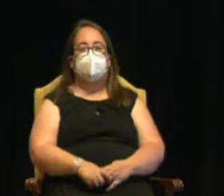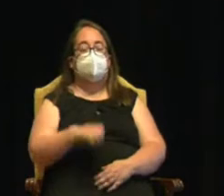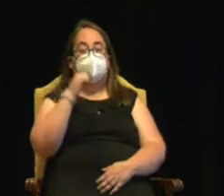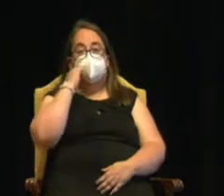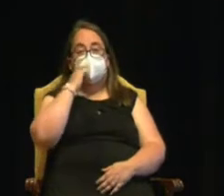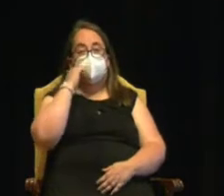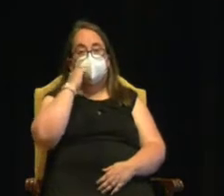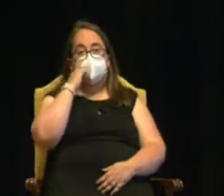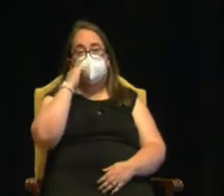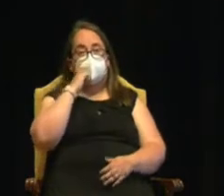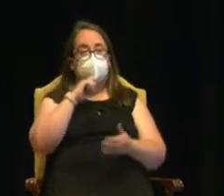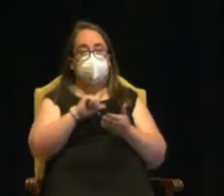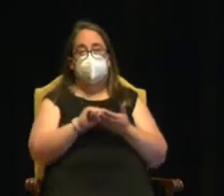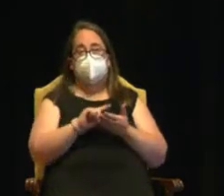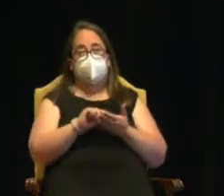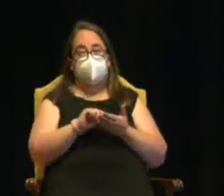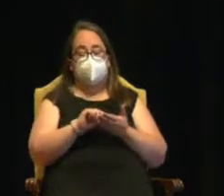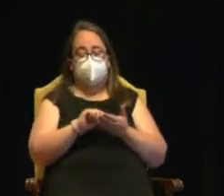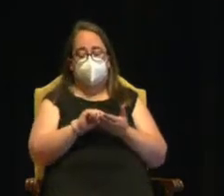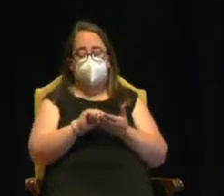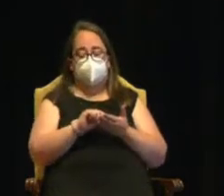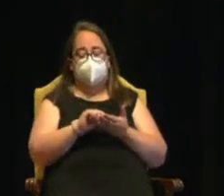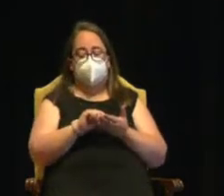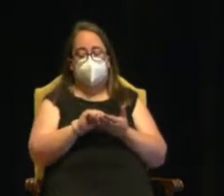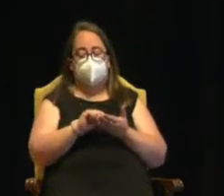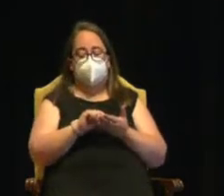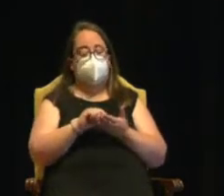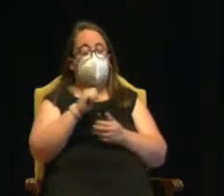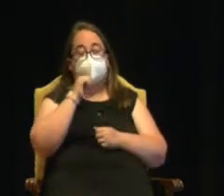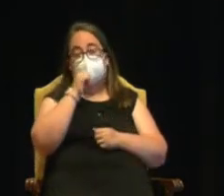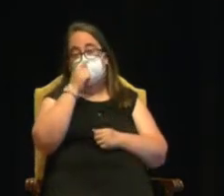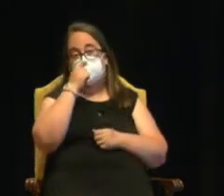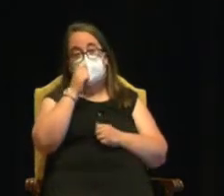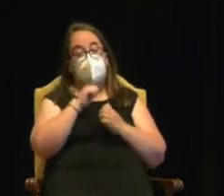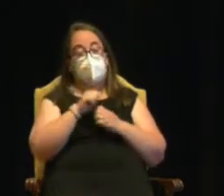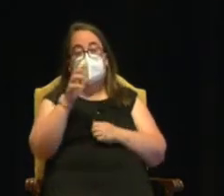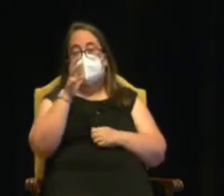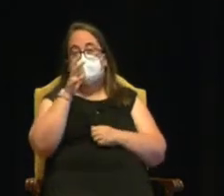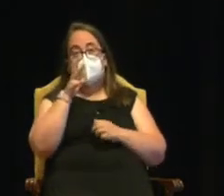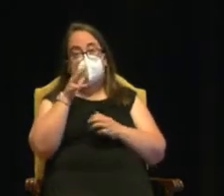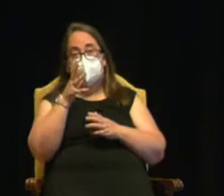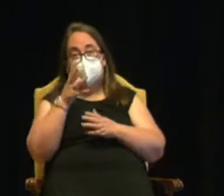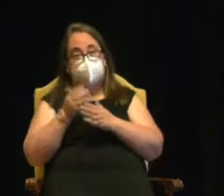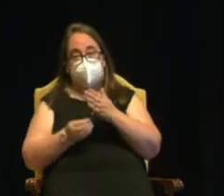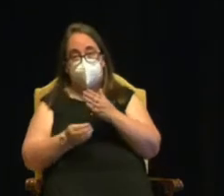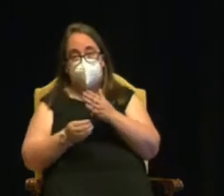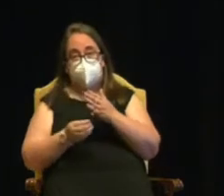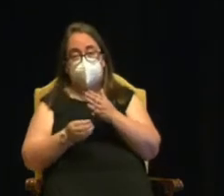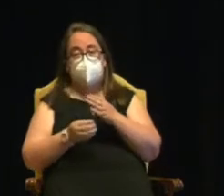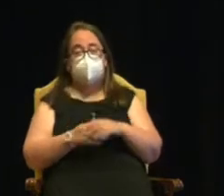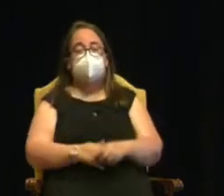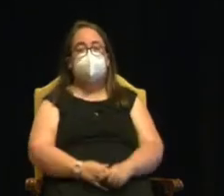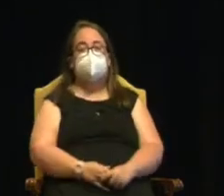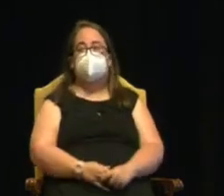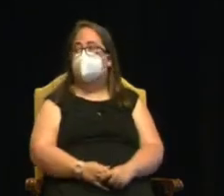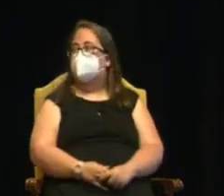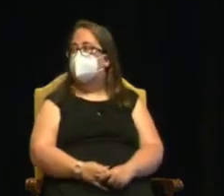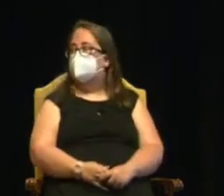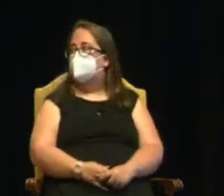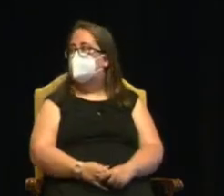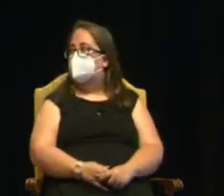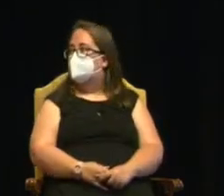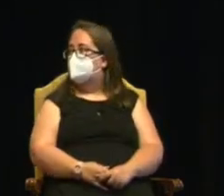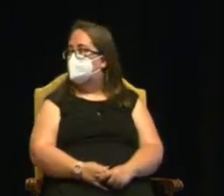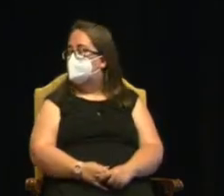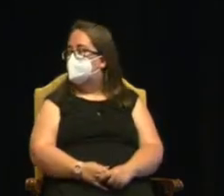newspapers were completely uninterested in your mother's disappearance and didn't. That's not altogether